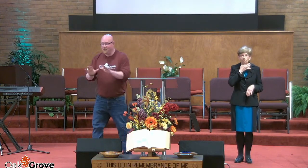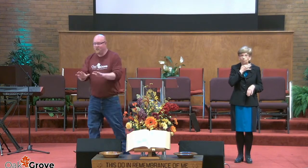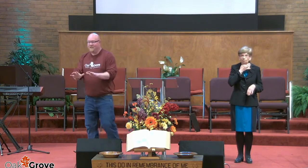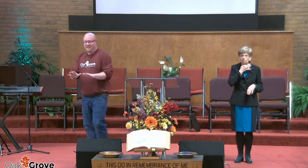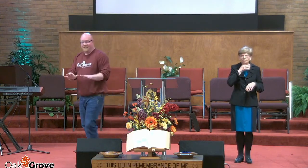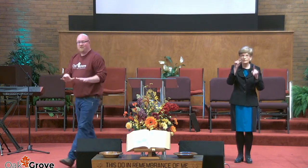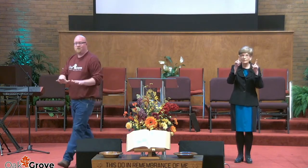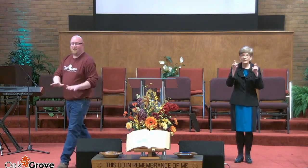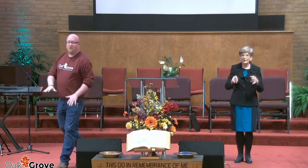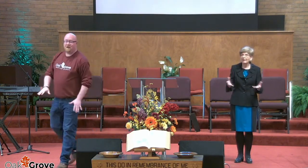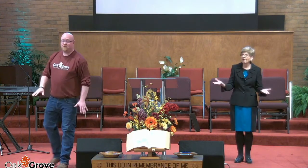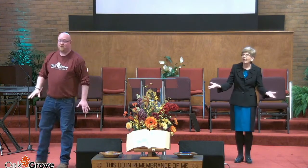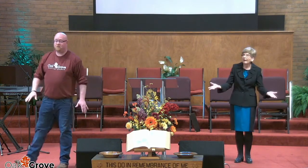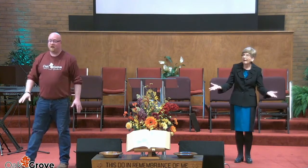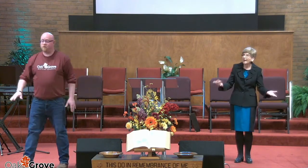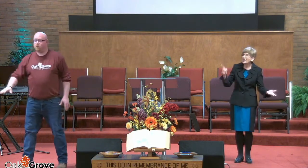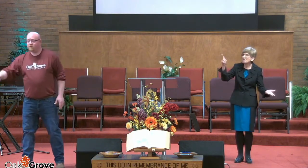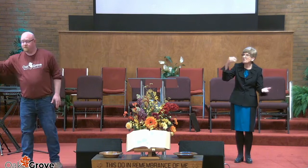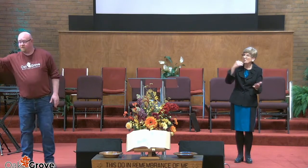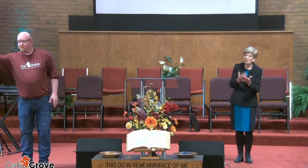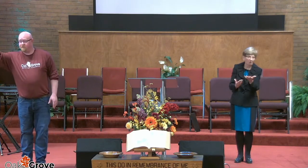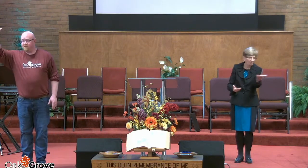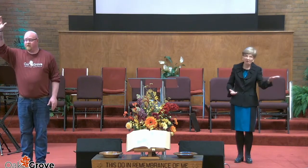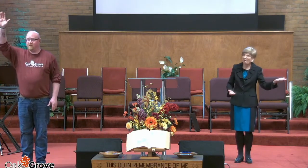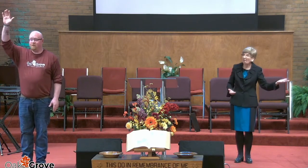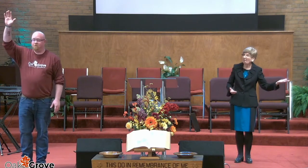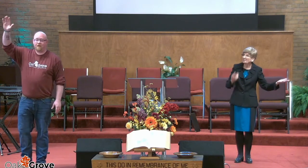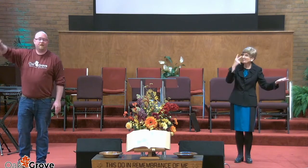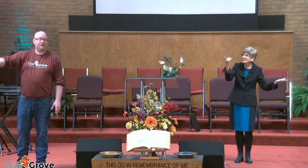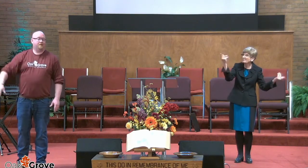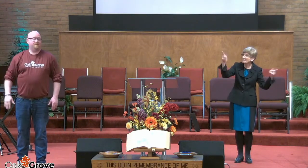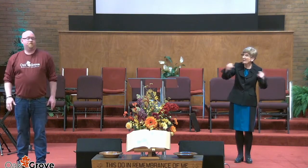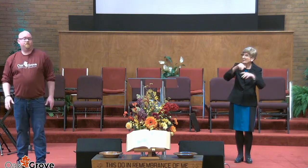God's goodness when you have looked around in the world?